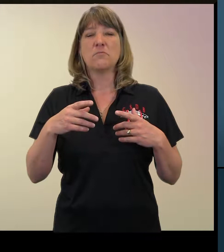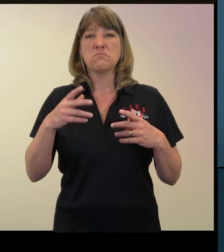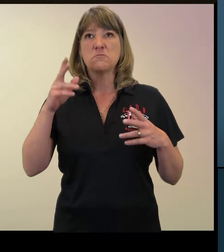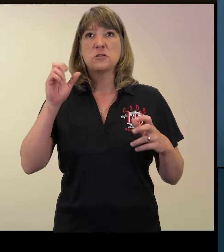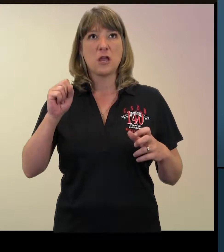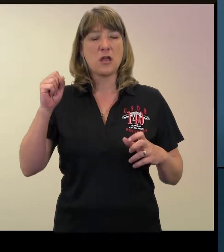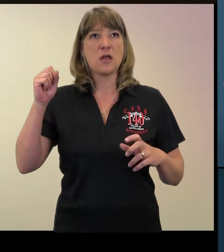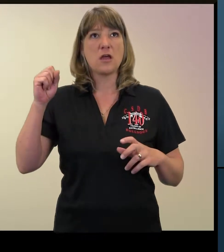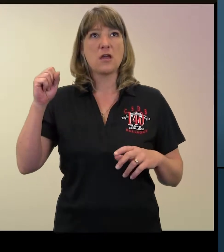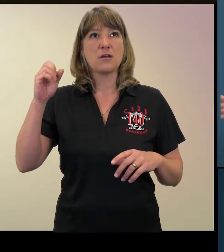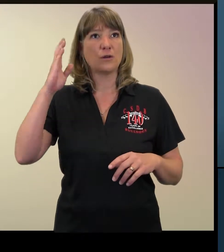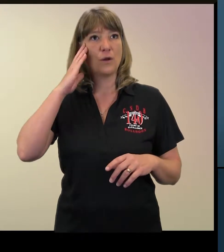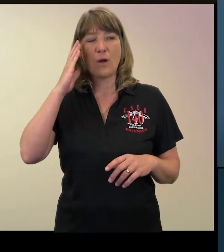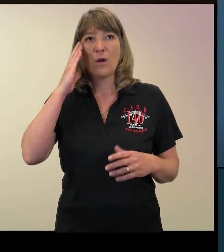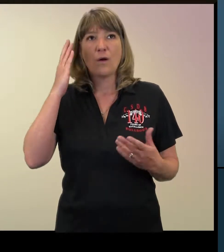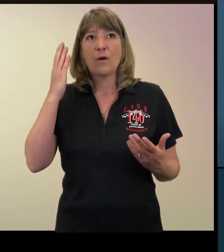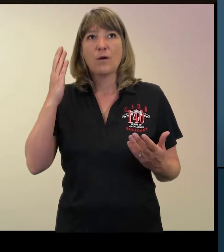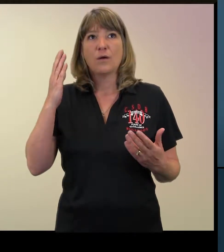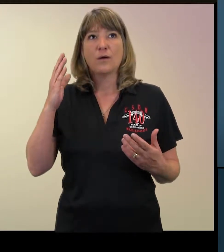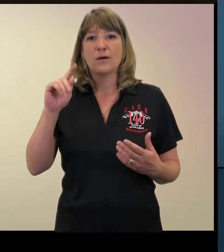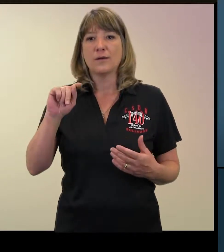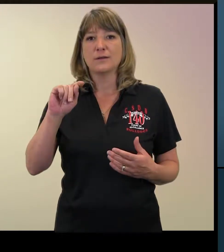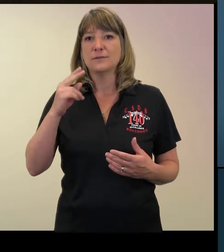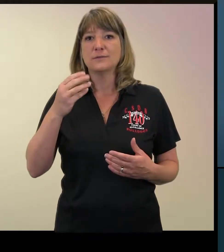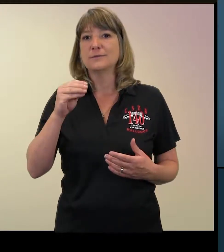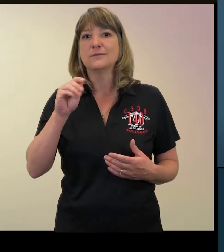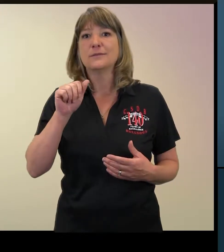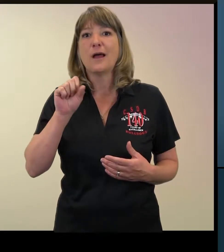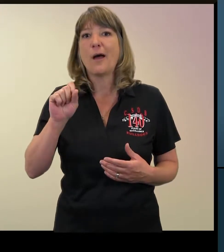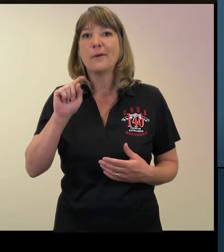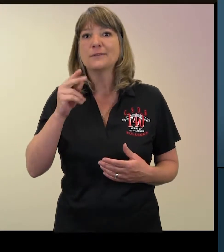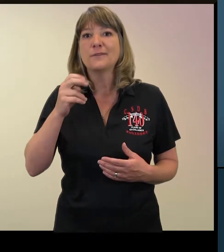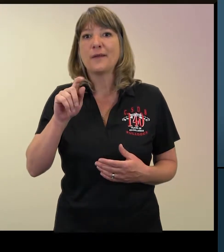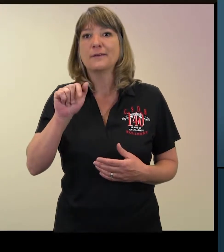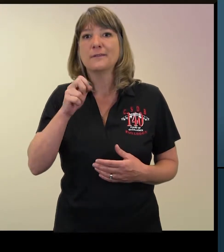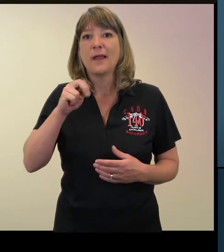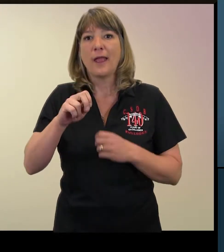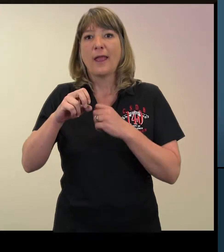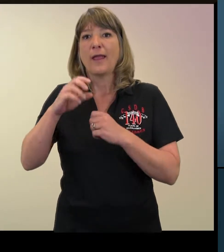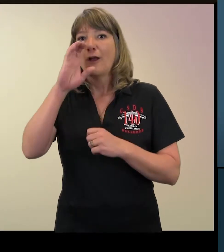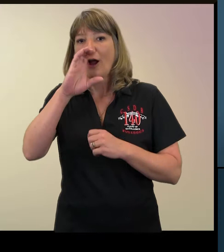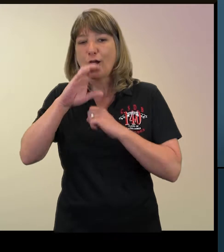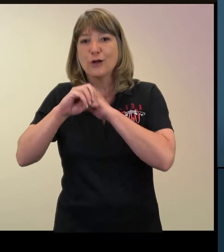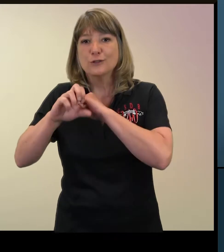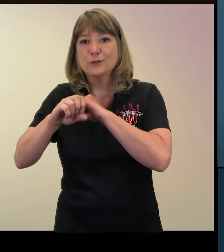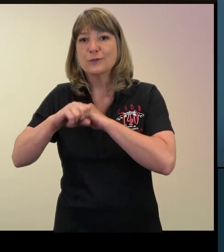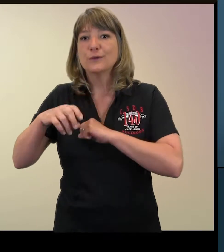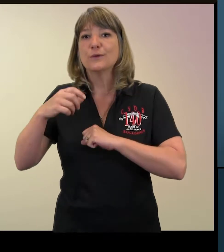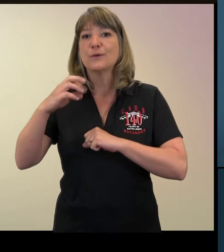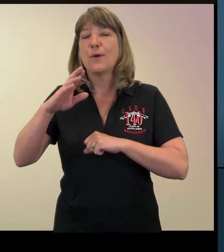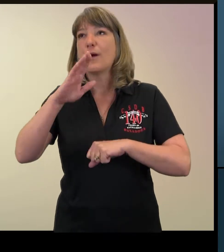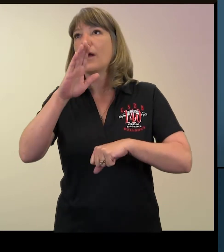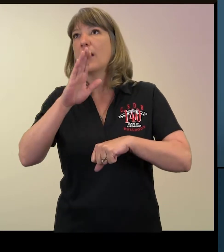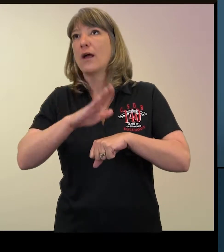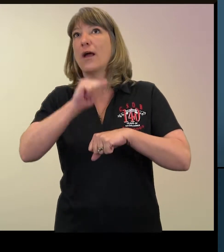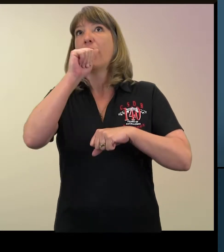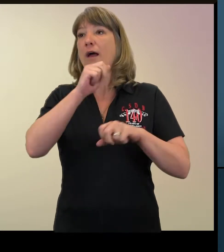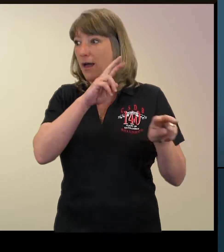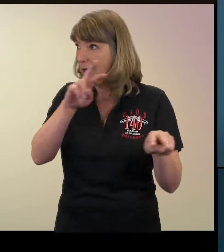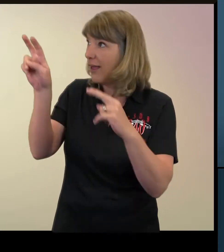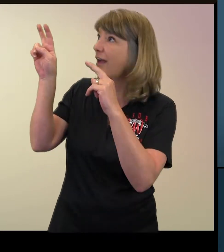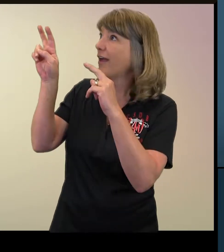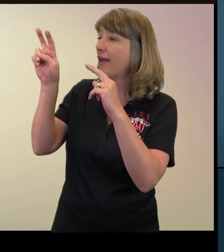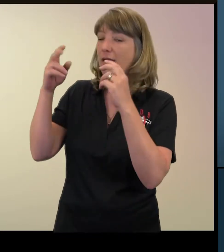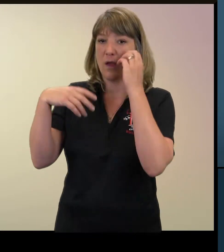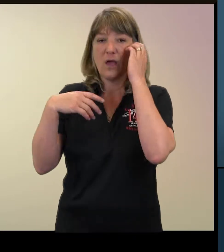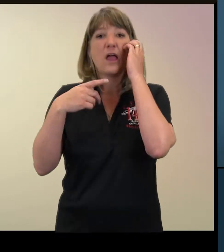somebody turns on the Thomas the Tank Engine cartoon or calls Thomas in the other room, and they orient to that. But when you walk